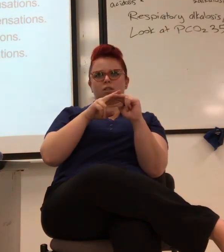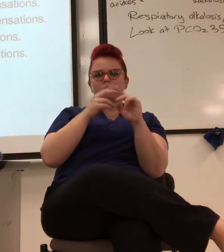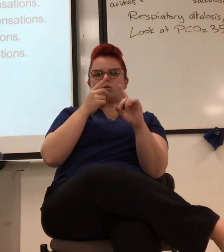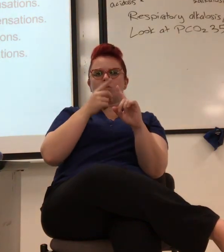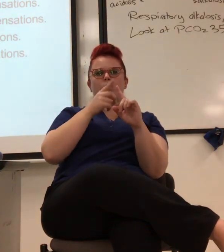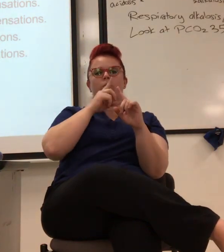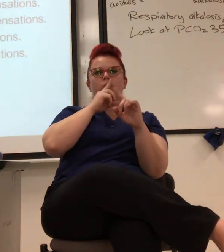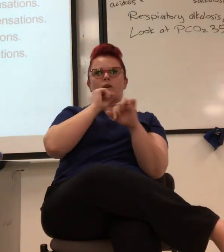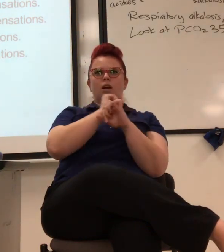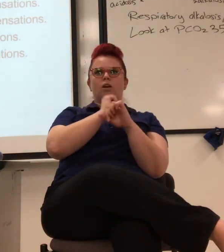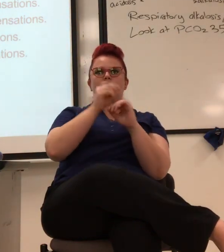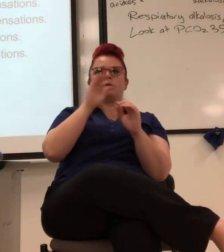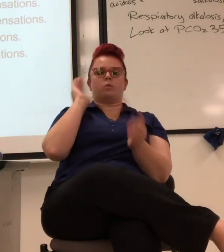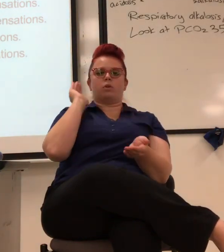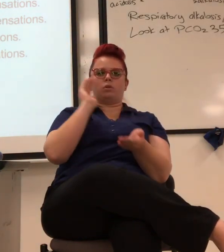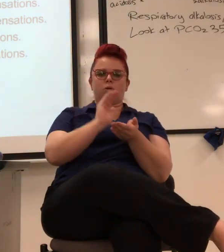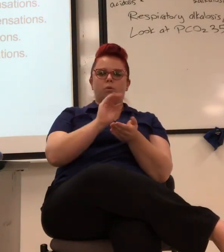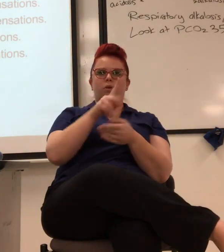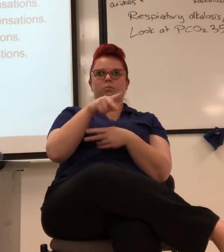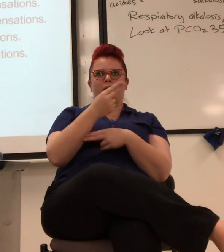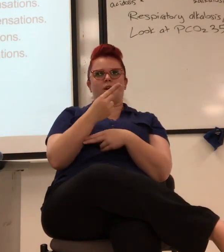which when it dissociates,